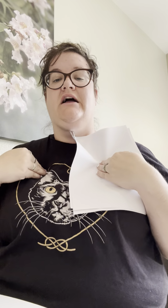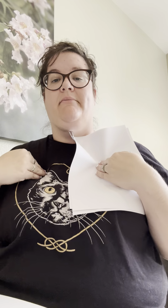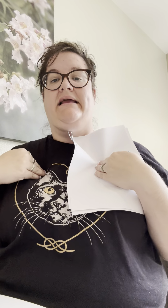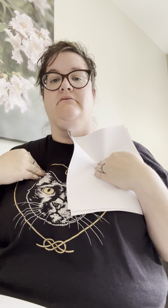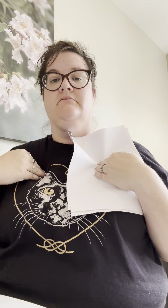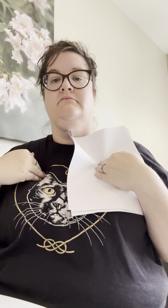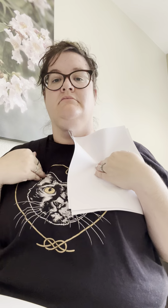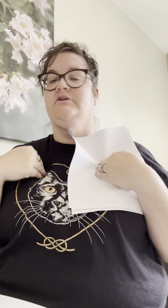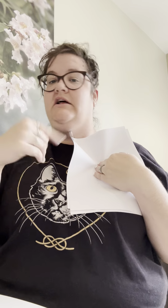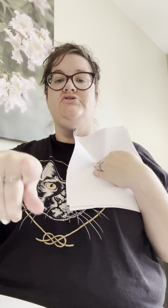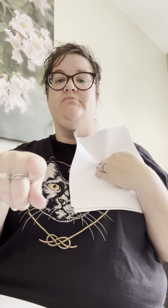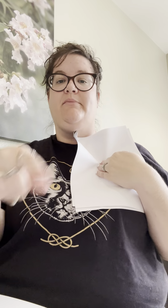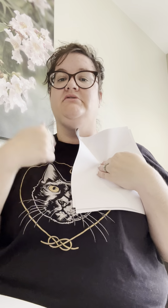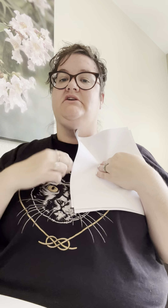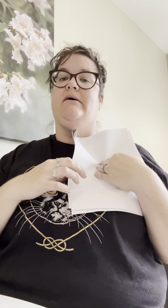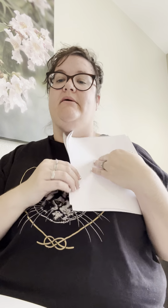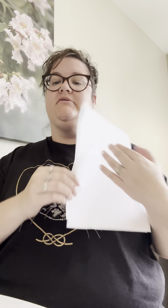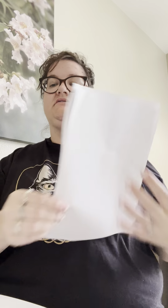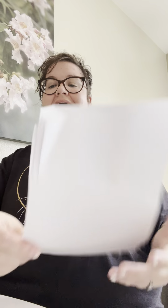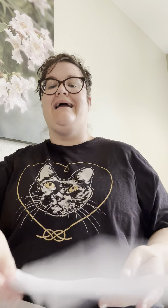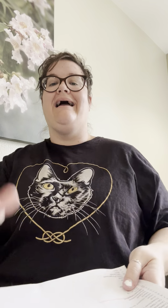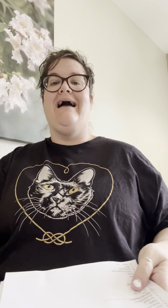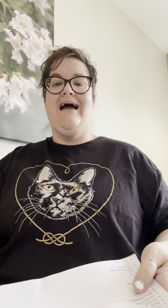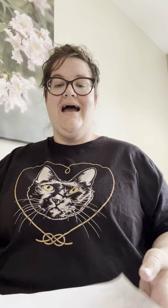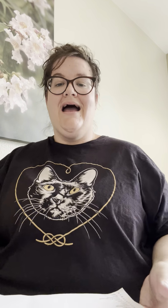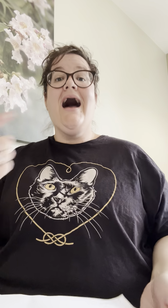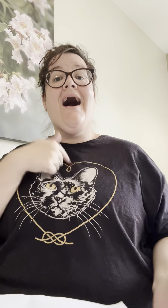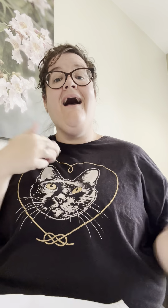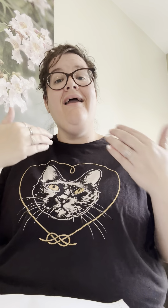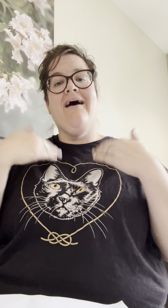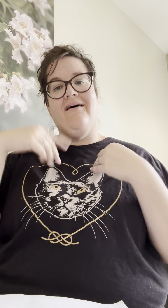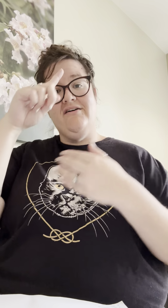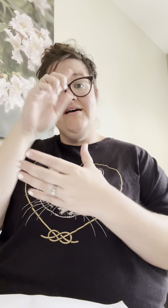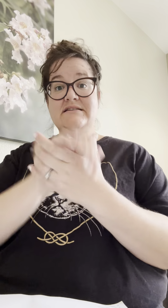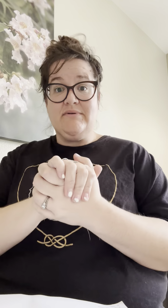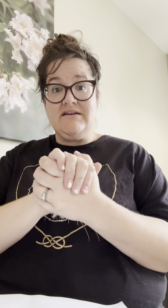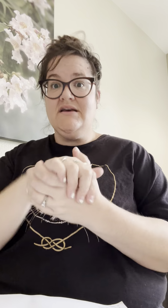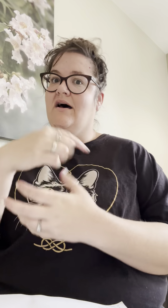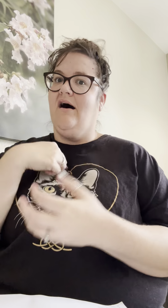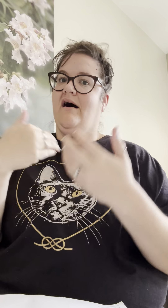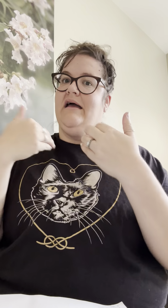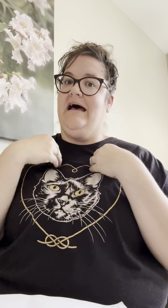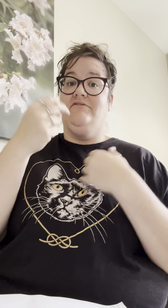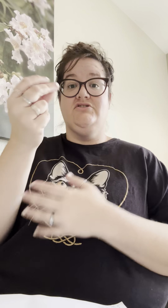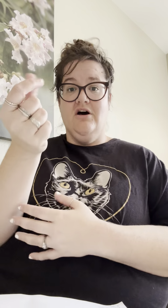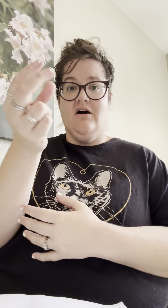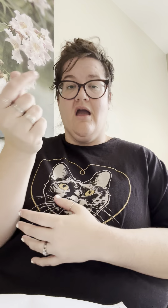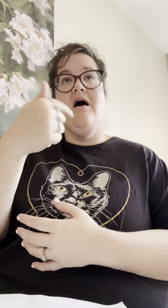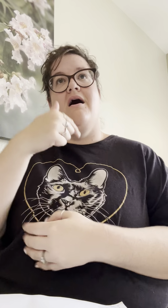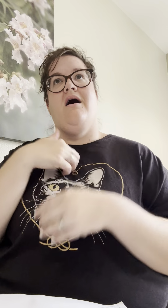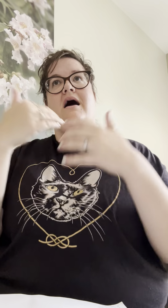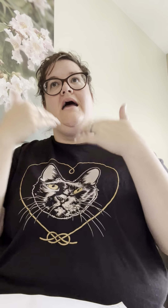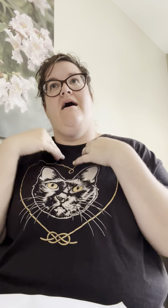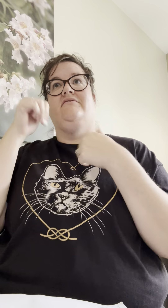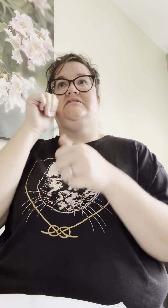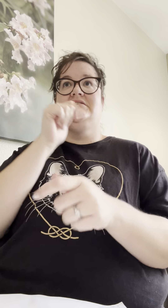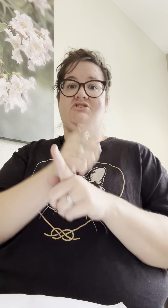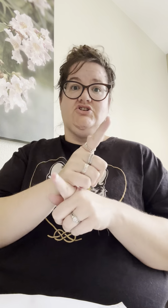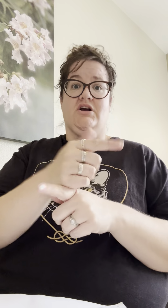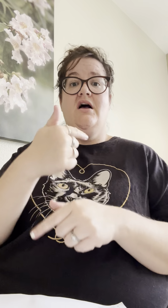mine. They're not your papers, they're my papers. I have a husband. I have a dog. I have a sister.